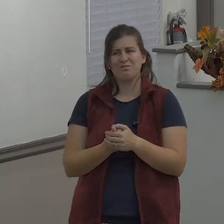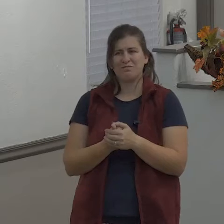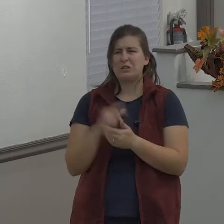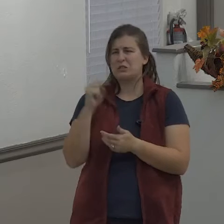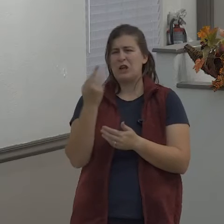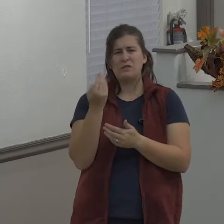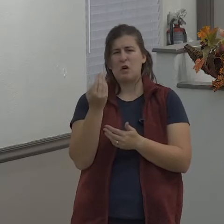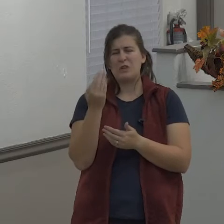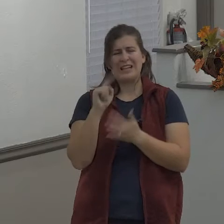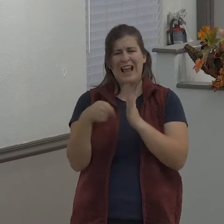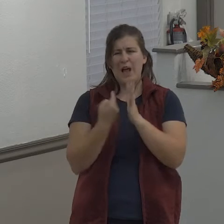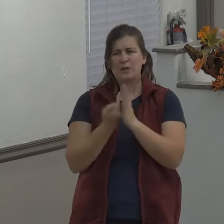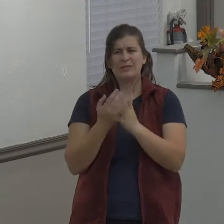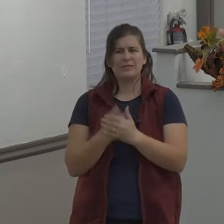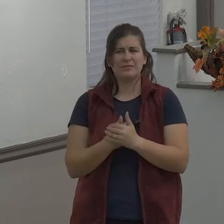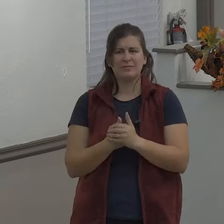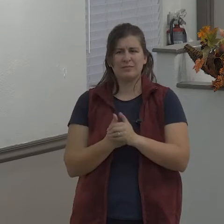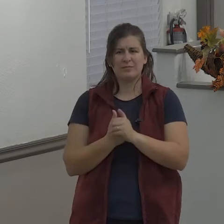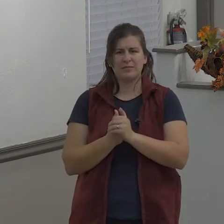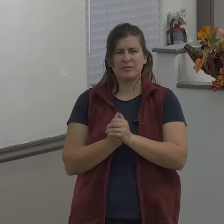sleep.